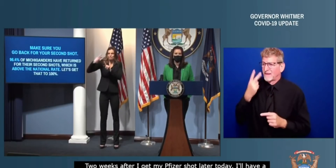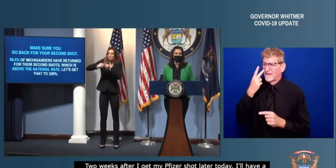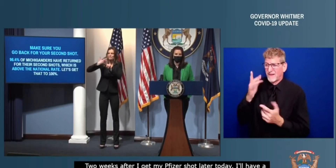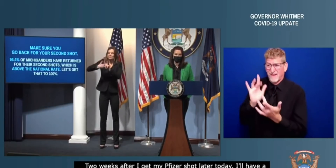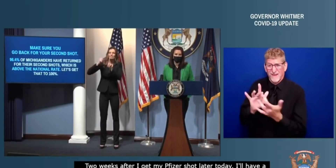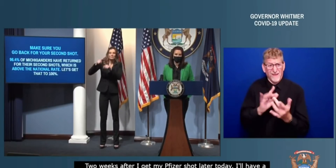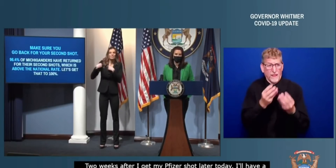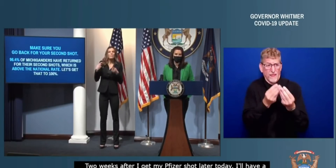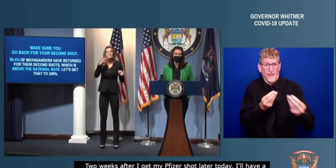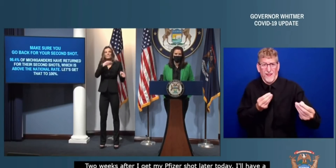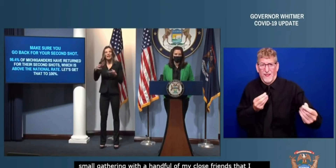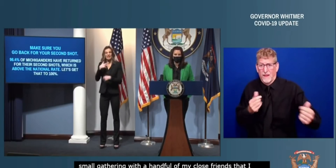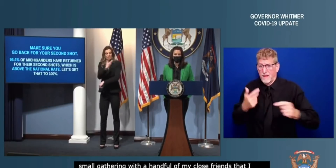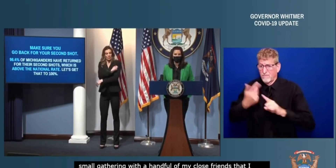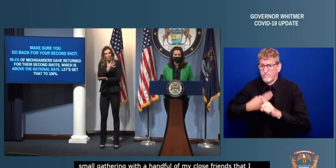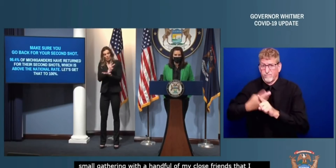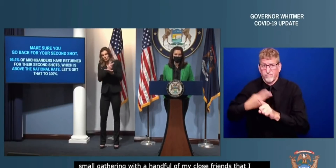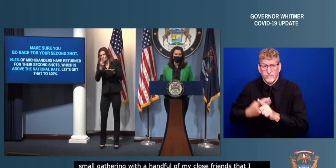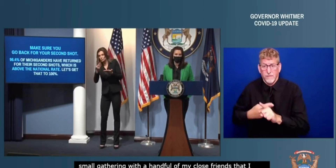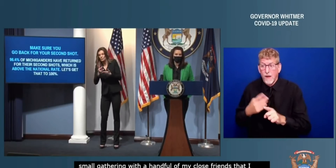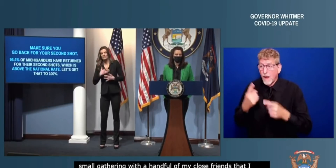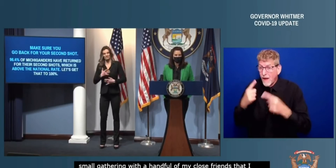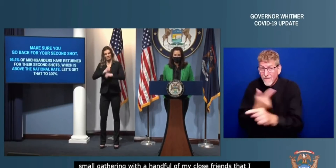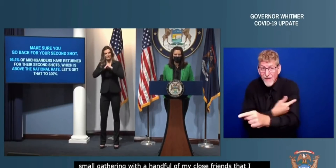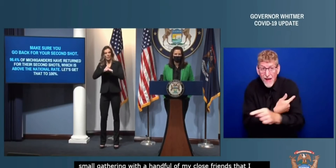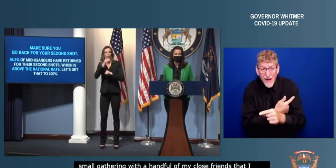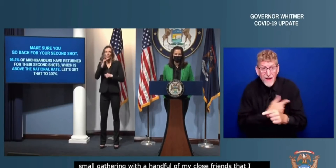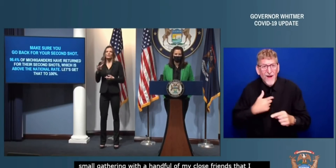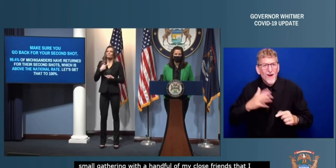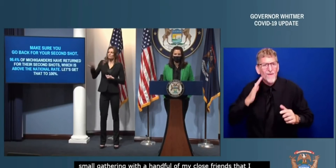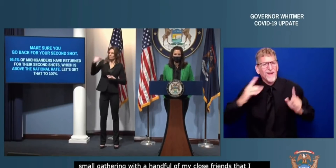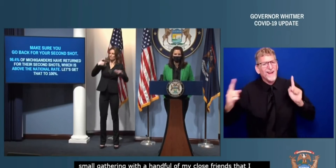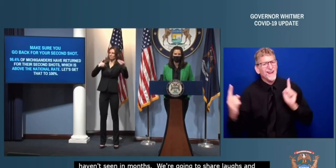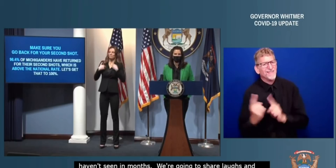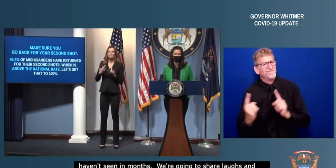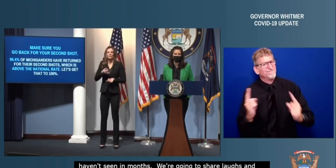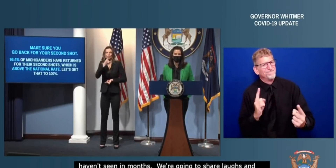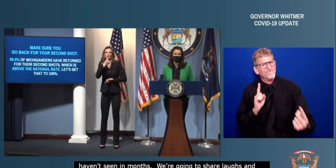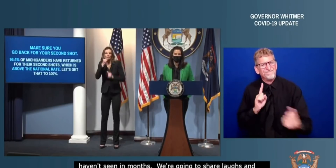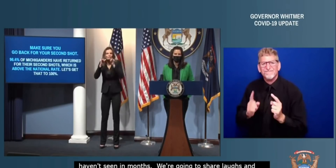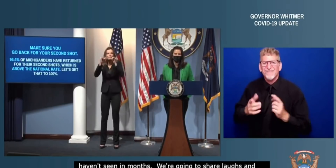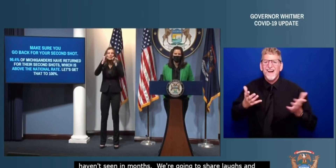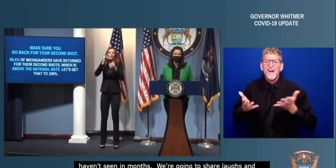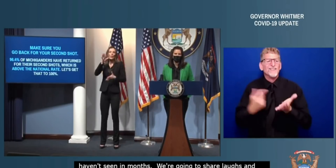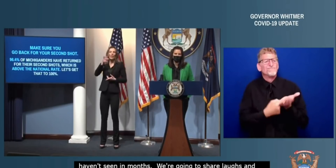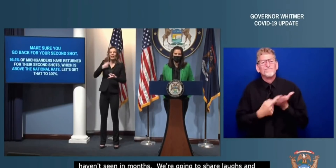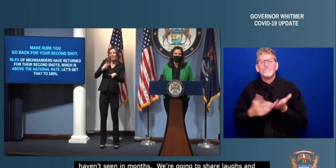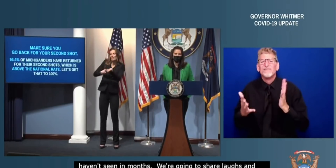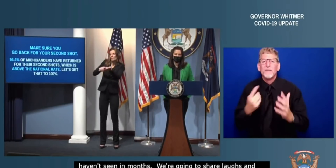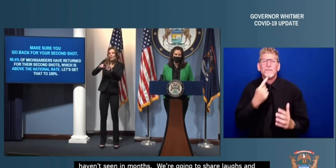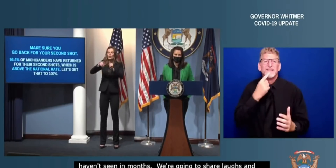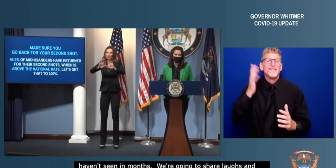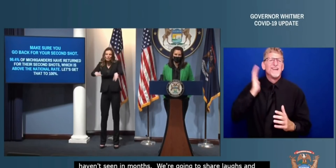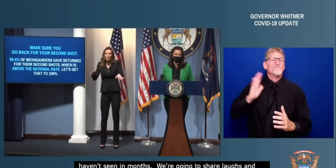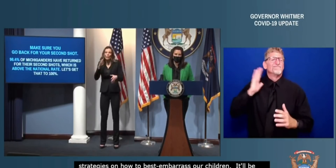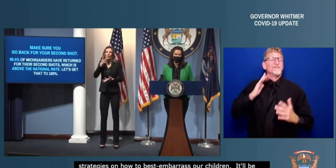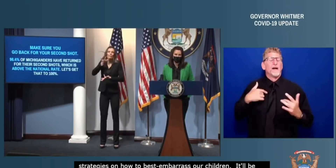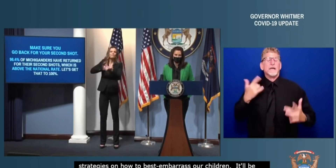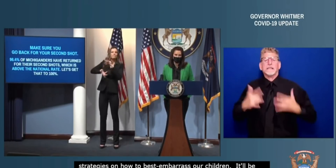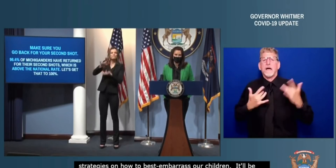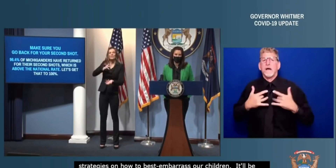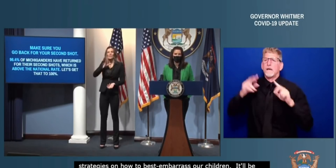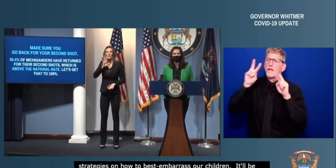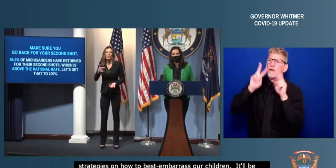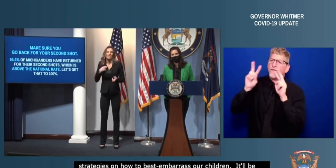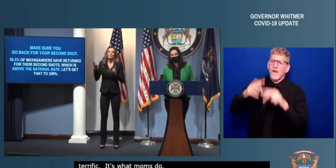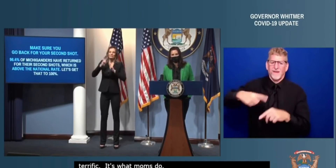and share strategies on how to best embarrass our children. It's going to be terrific. It's what moms do. This summer, we can all throw some burgers